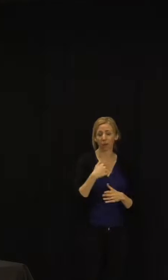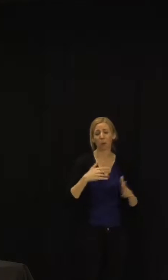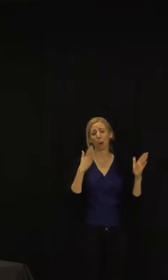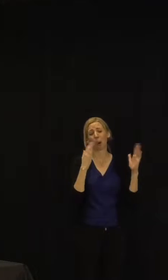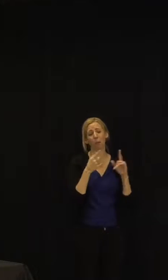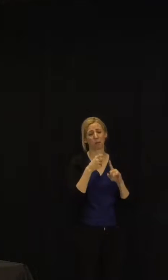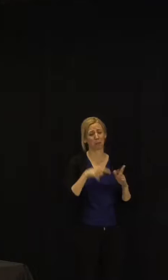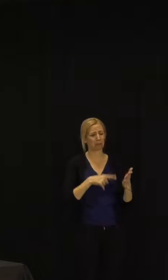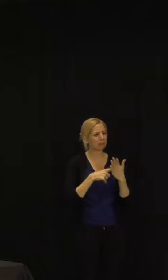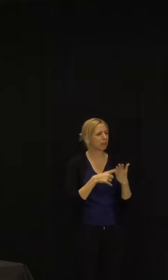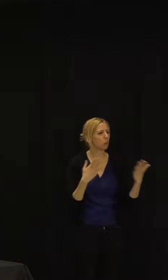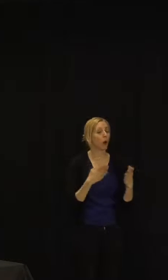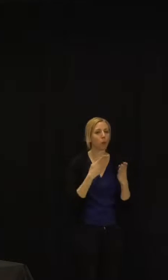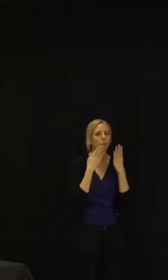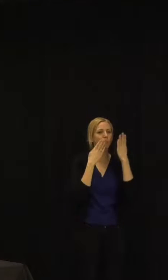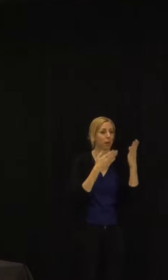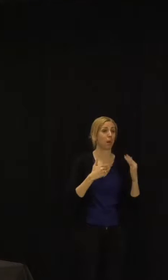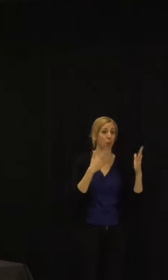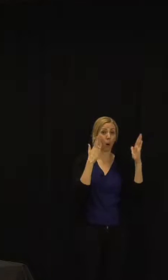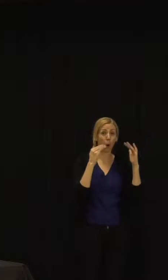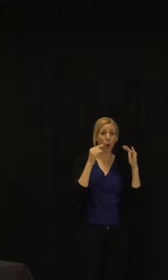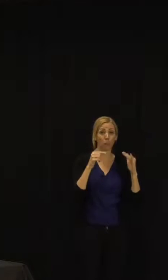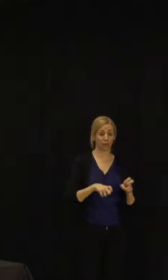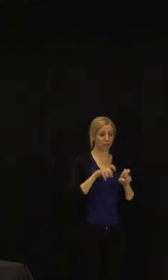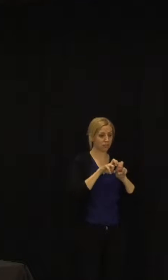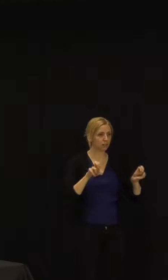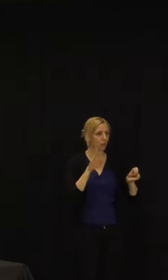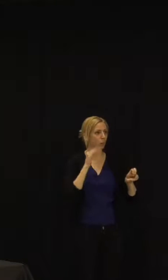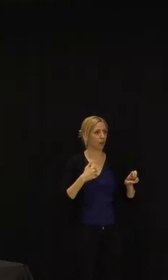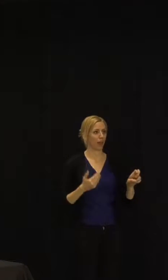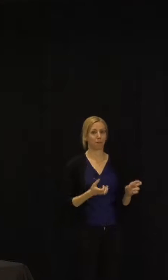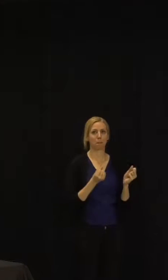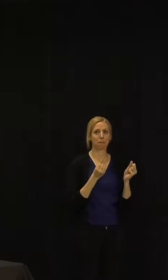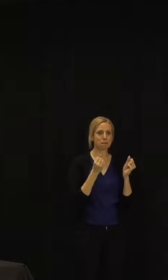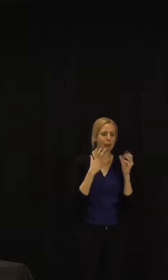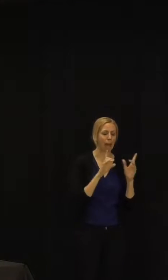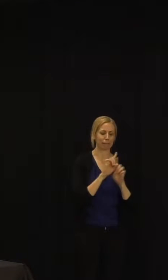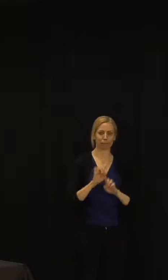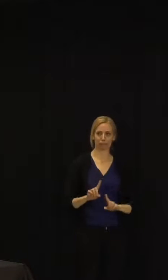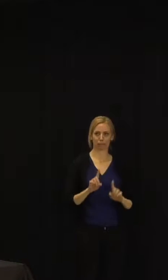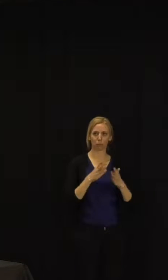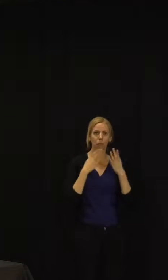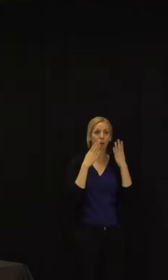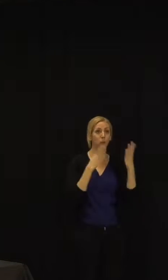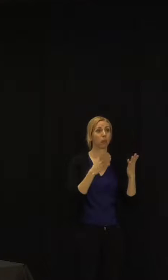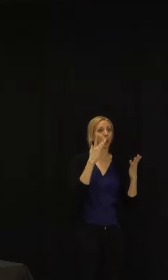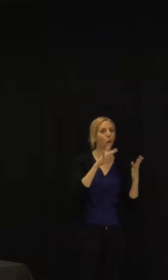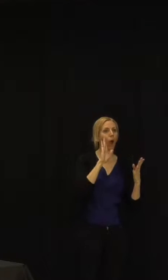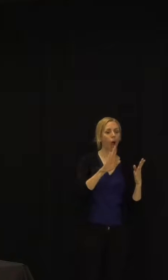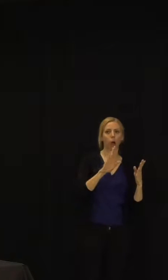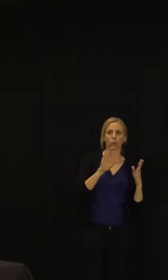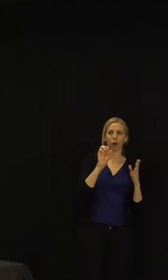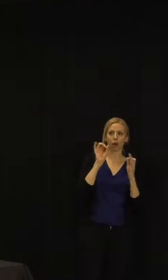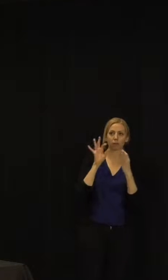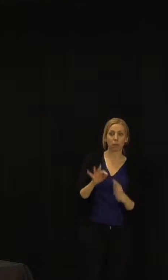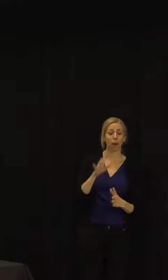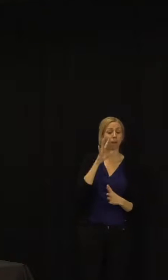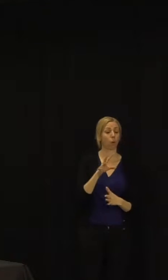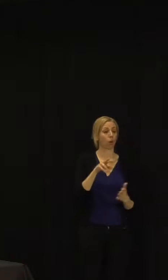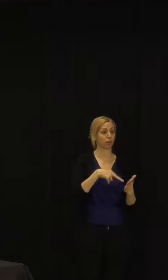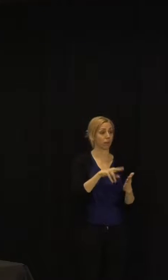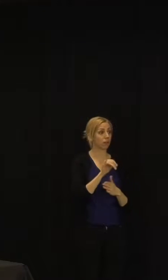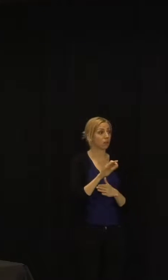discussion is recommendations. Actually, I hope we come up with a baker's dozen, you all, to give to Dance NYC.